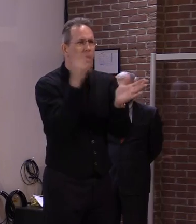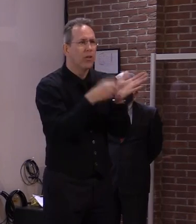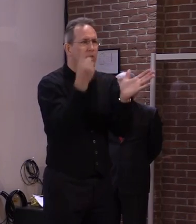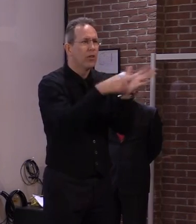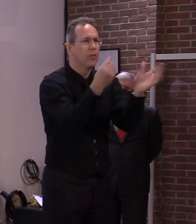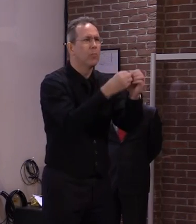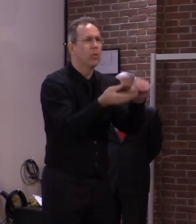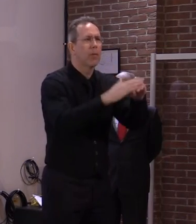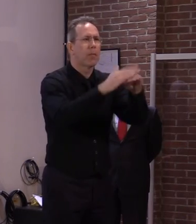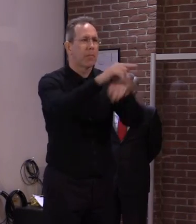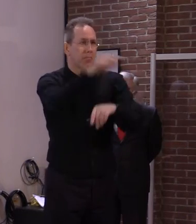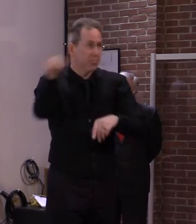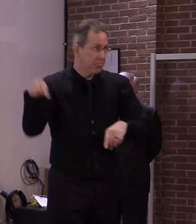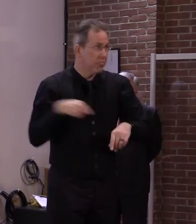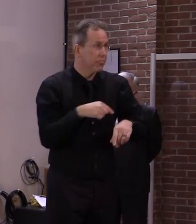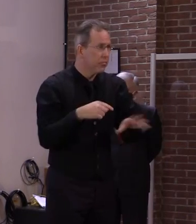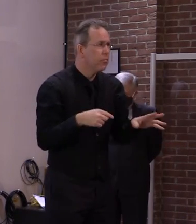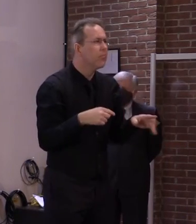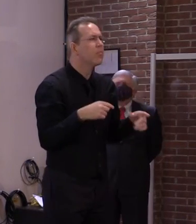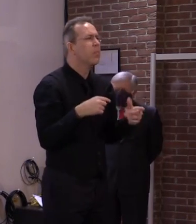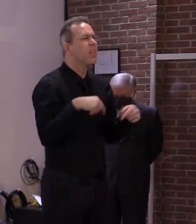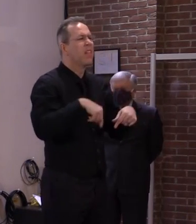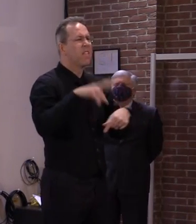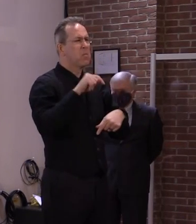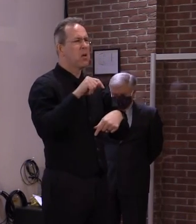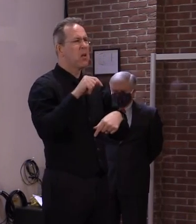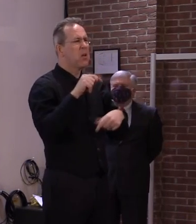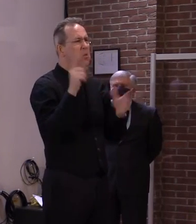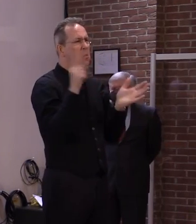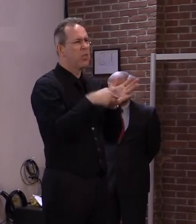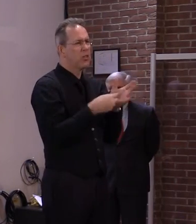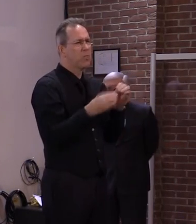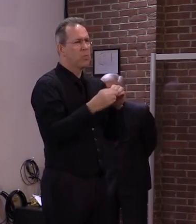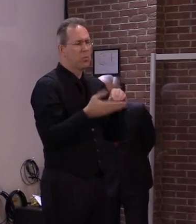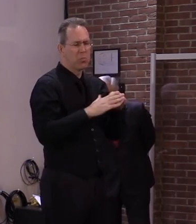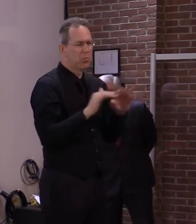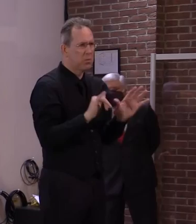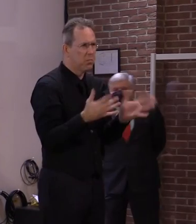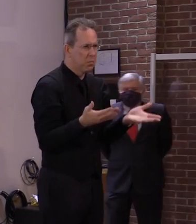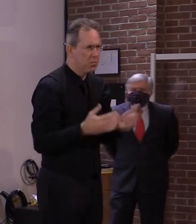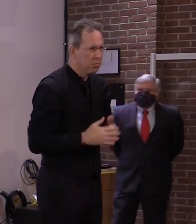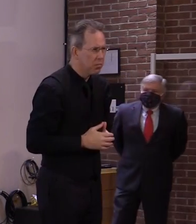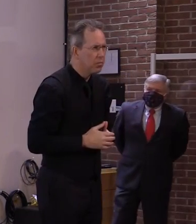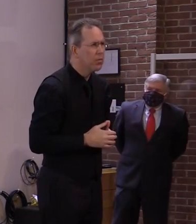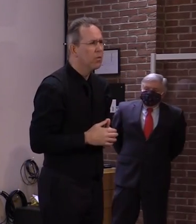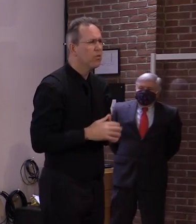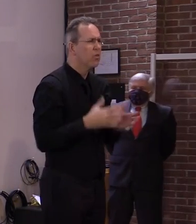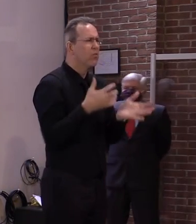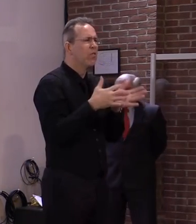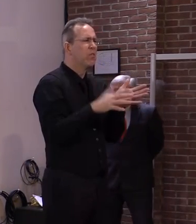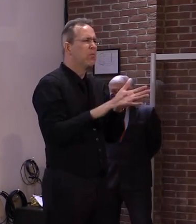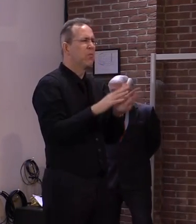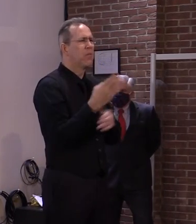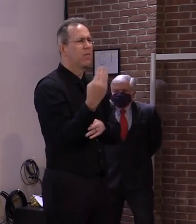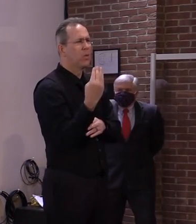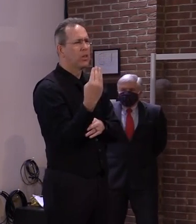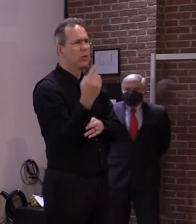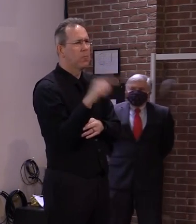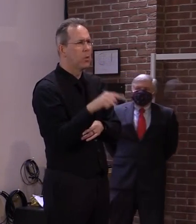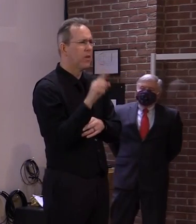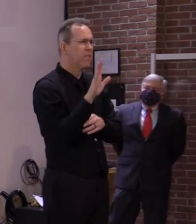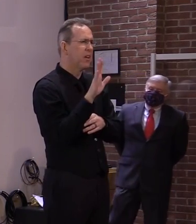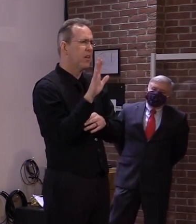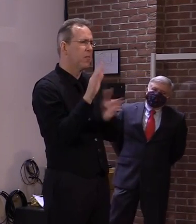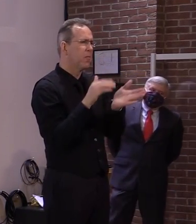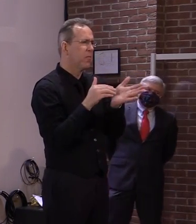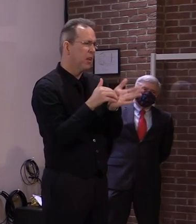13,500. That'll give us another 1,000 to 14,500. So that's fairly close. Don't hold me to the exact numbers, but okay. Pretty